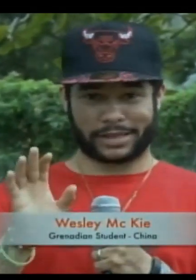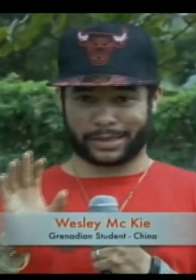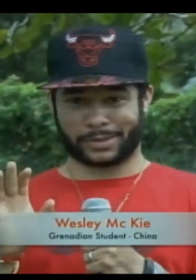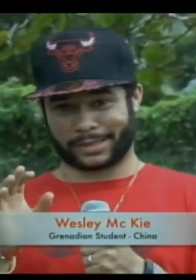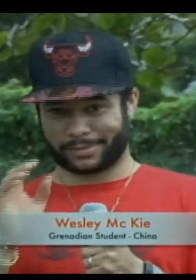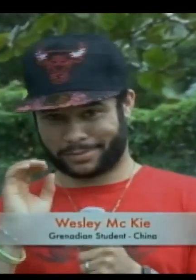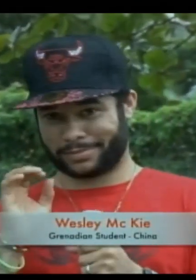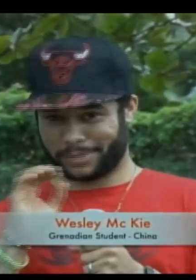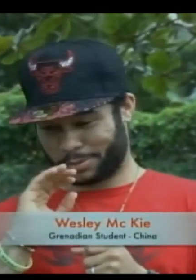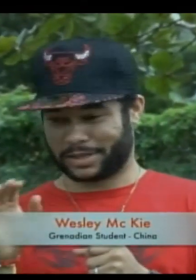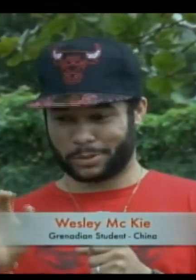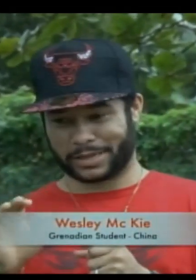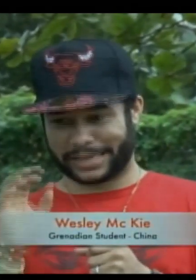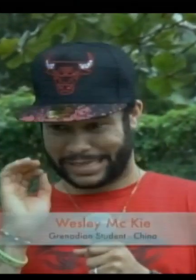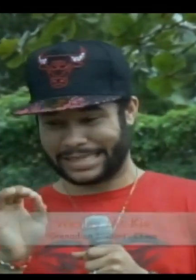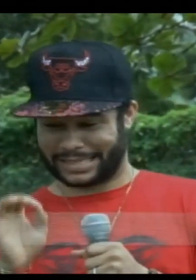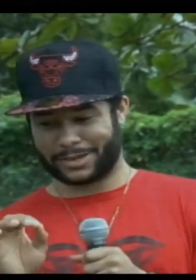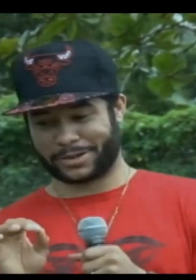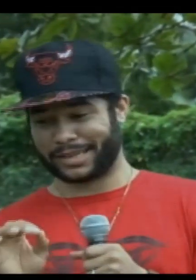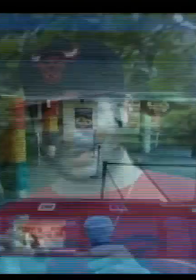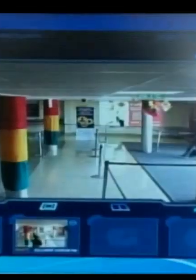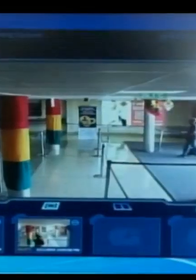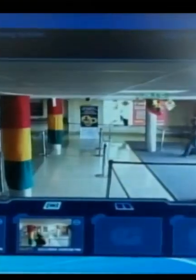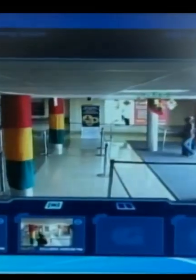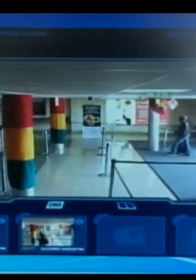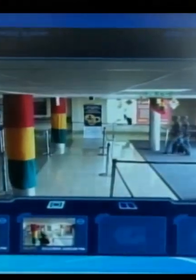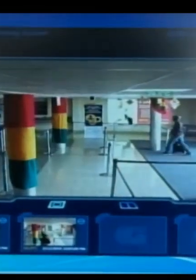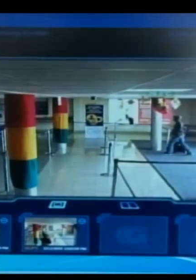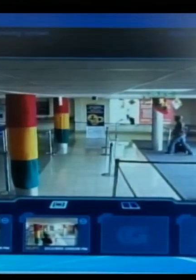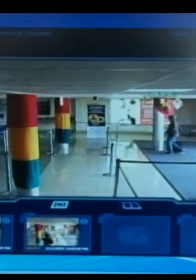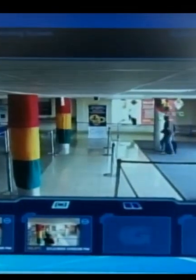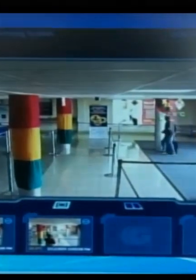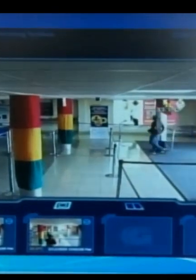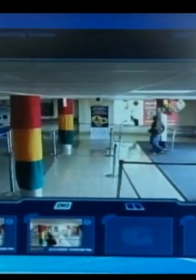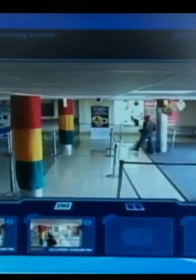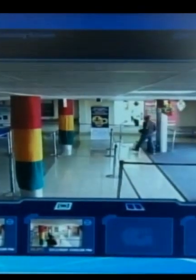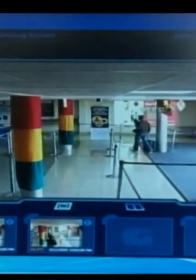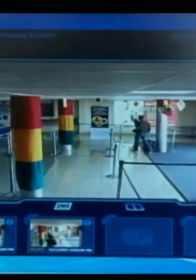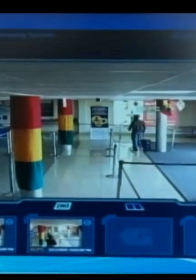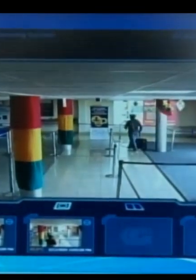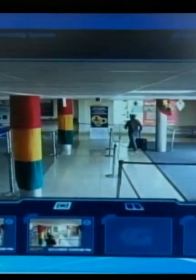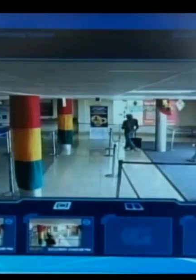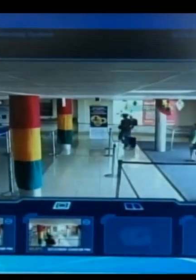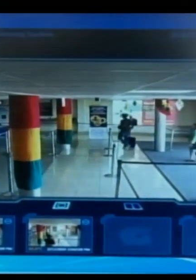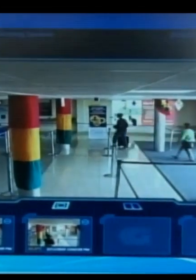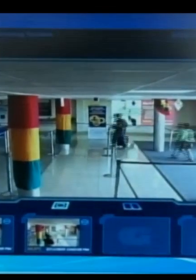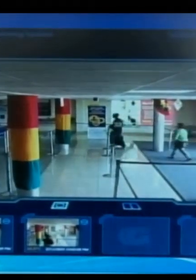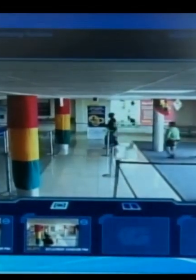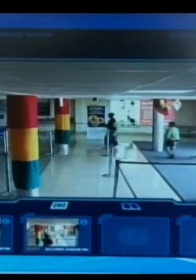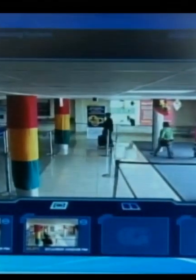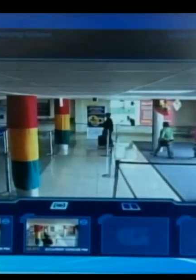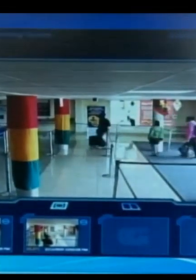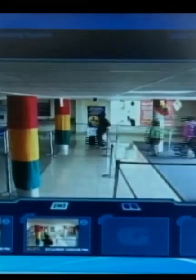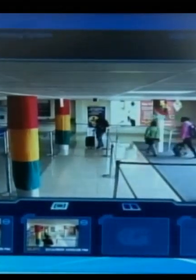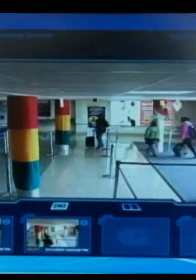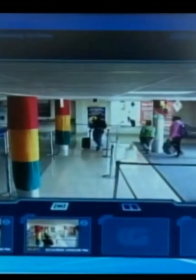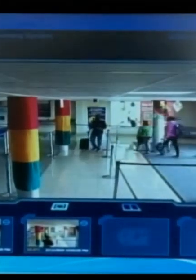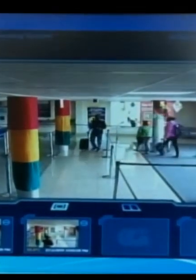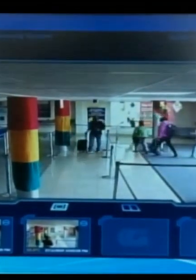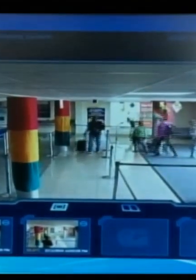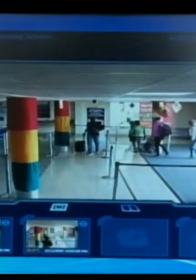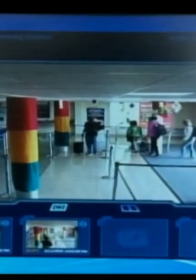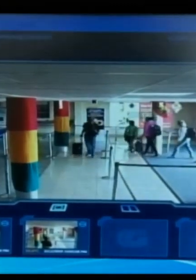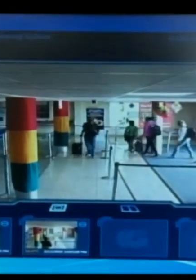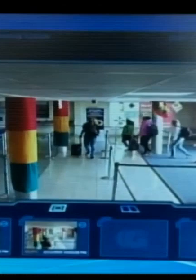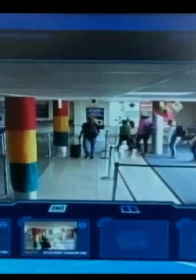going to put that out there. Use that word again, necessary. Diplomats visiting Grenada have also commended the actions being taken at the ports of entry